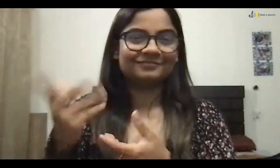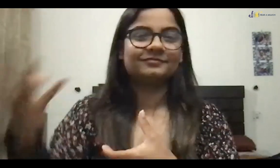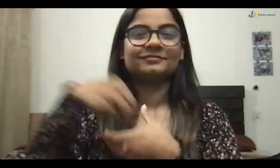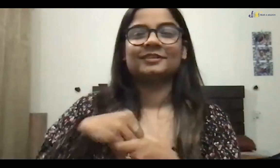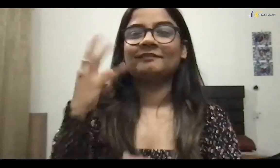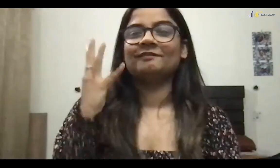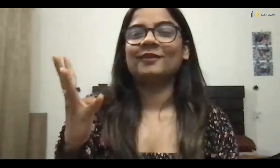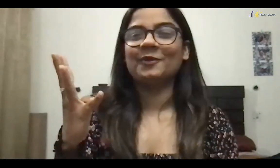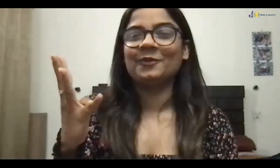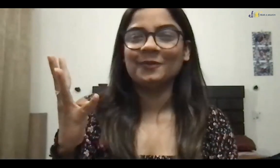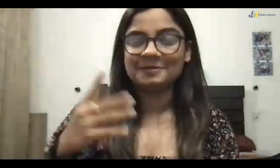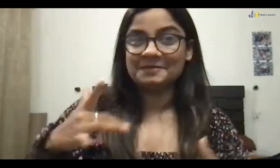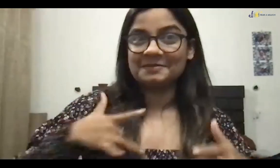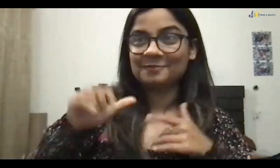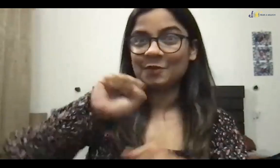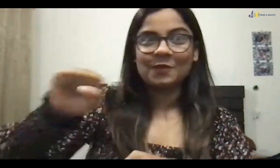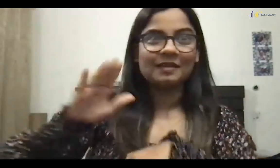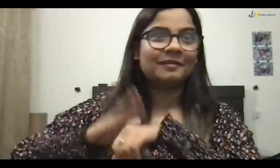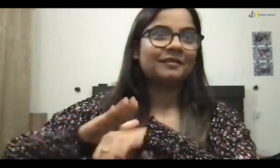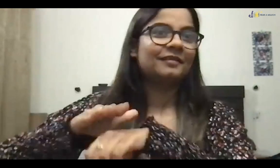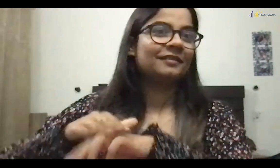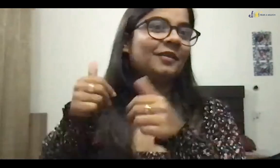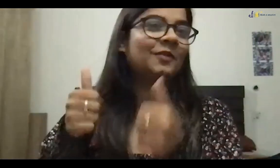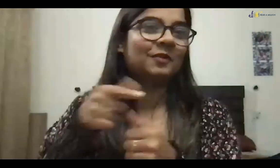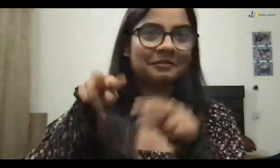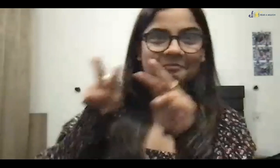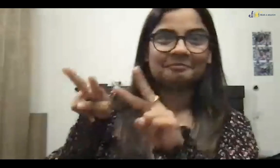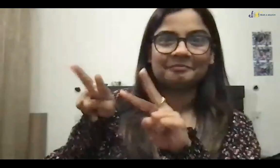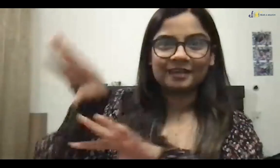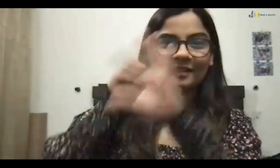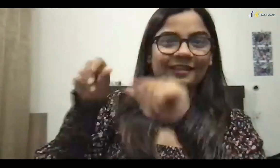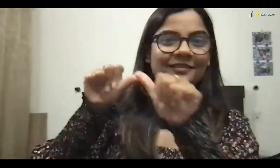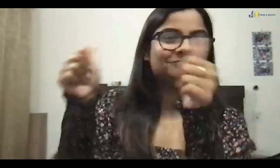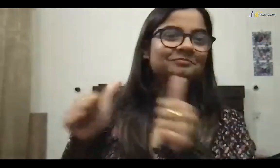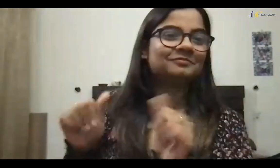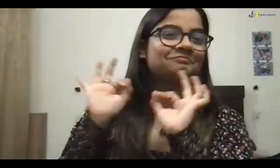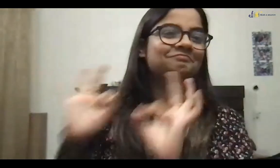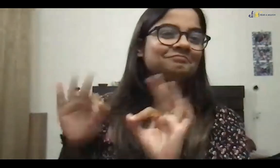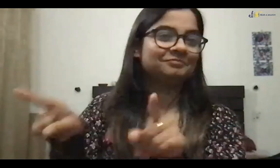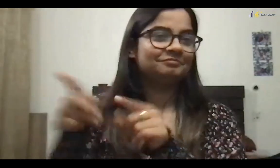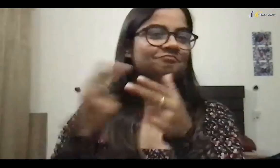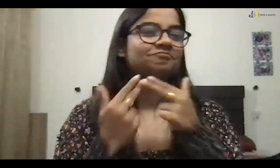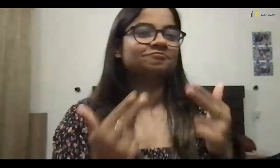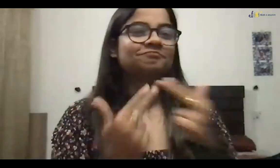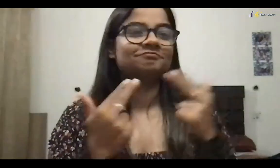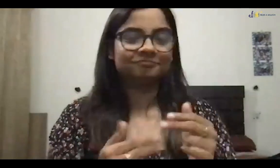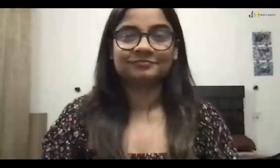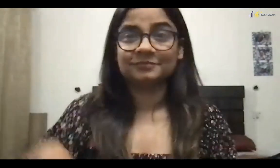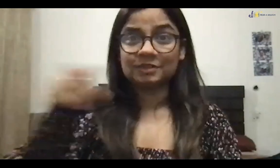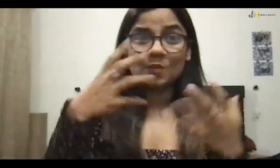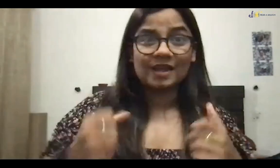is the meaning of coda? Child of deaf adult. So we will see, learn from their experiences,